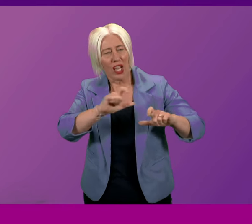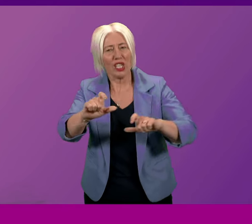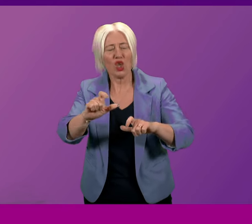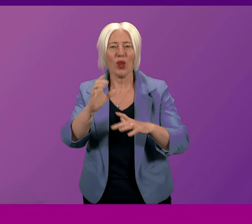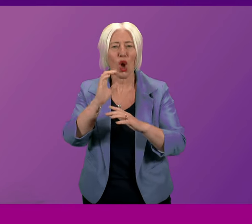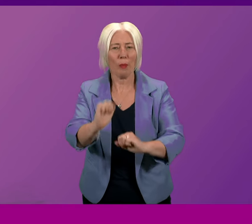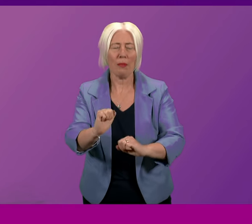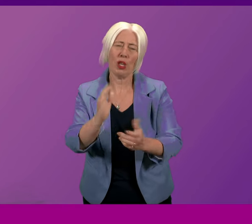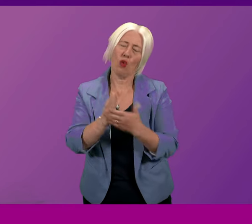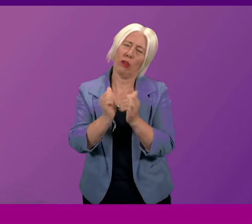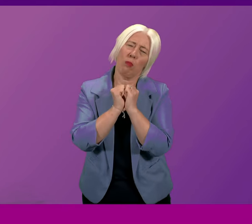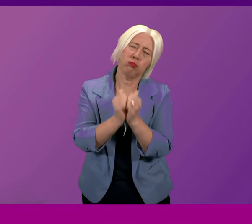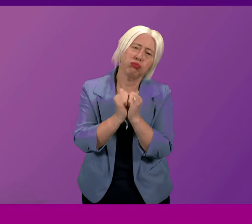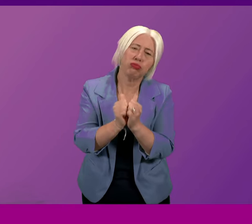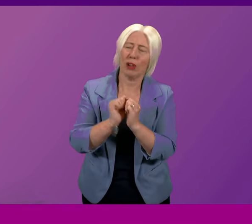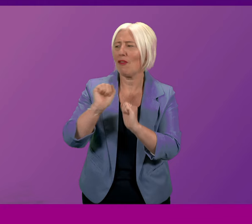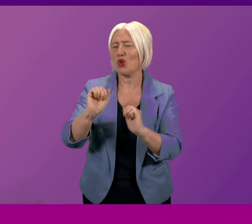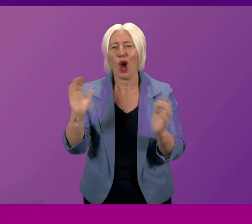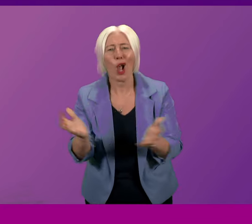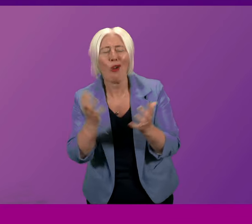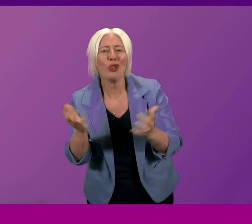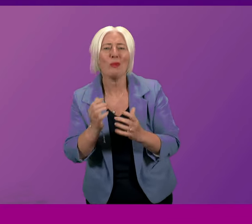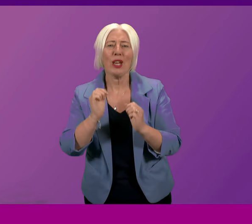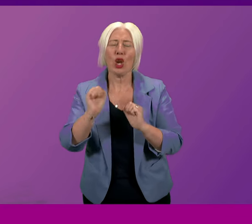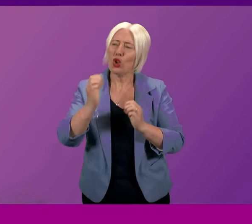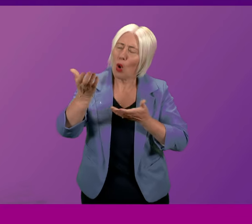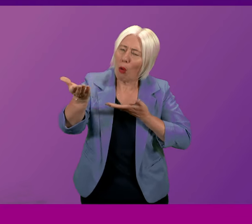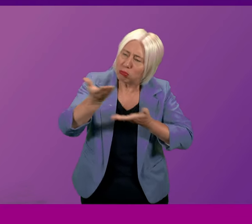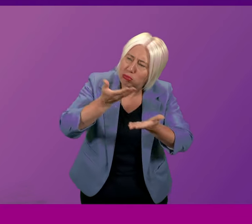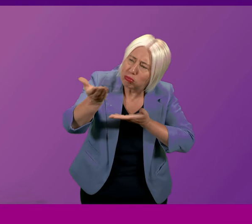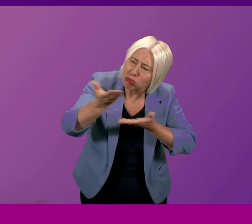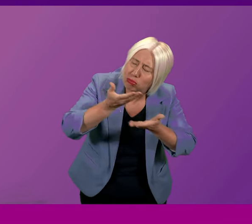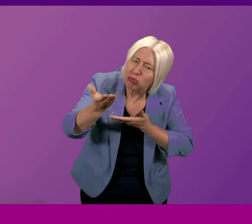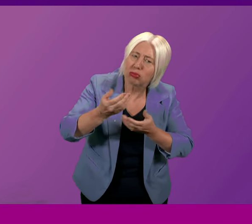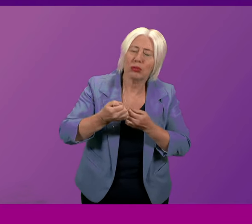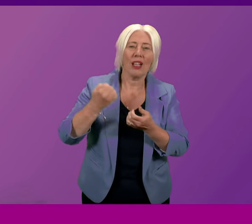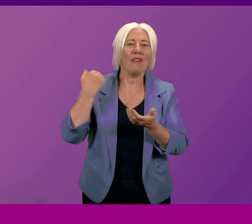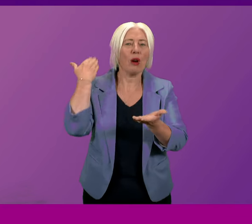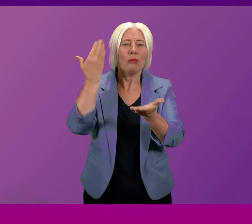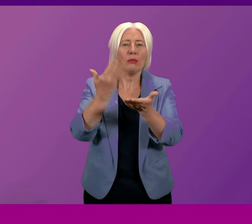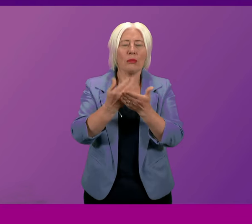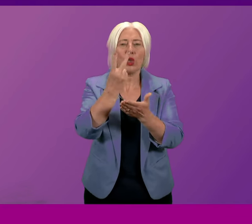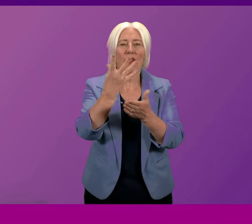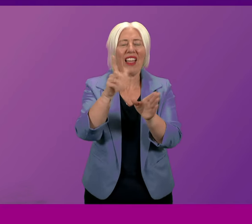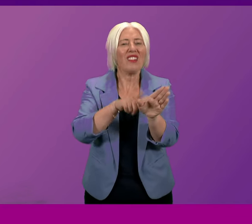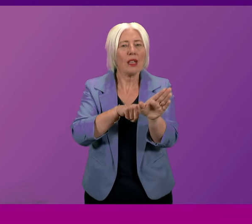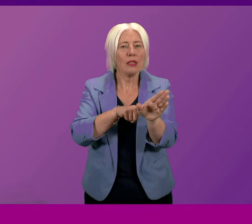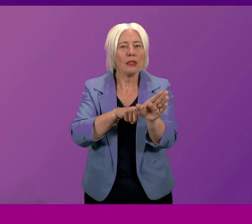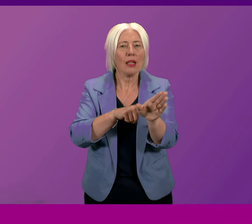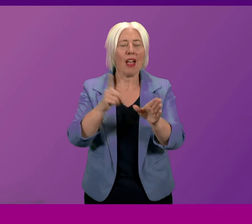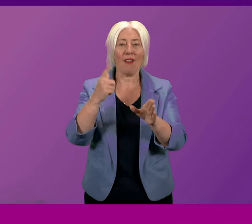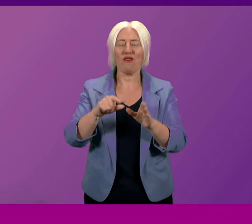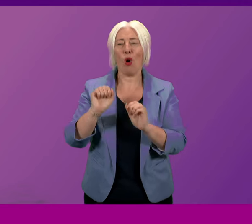are grateful for the encouragement and counsel that we have received over these 25 years from the late